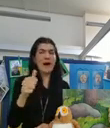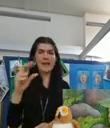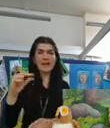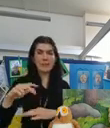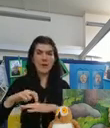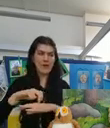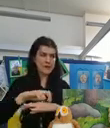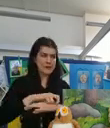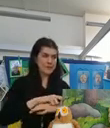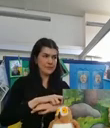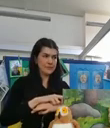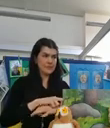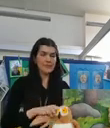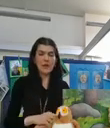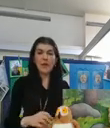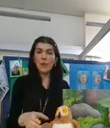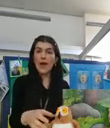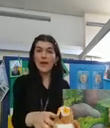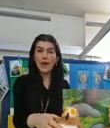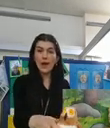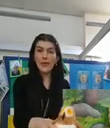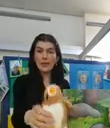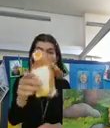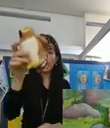Goodbye, little mouse." And away owl flew.